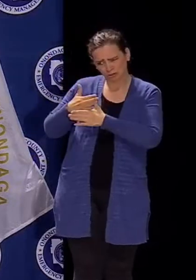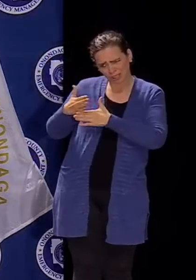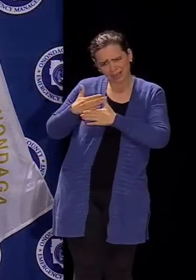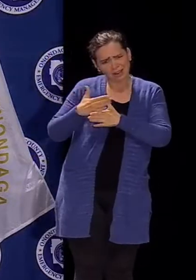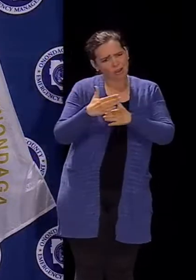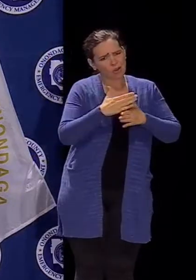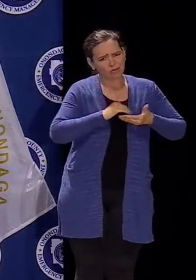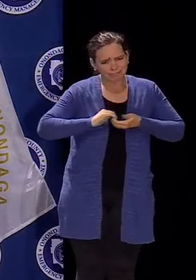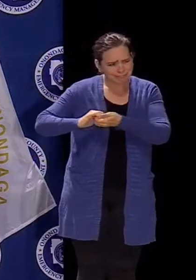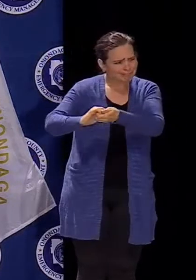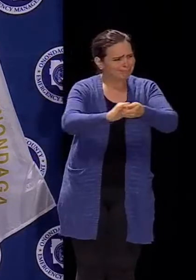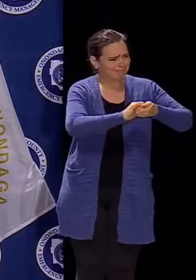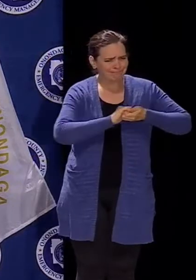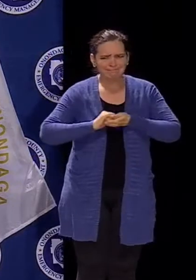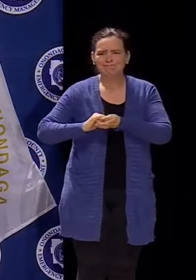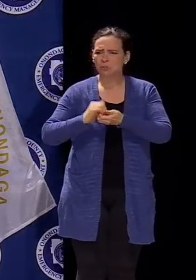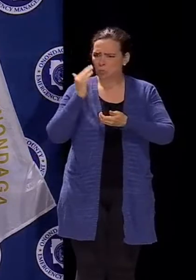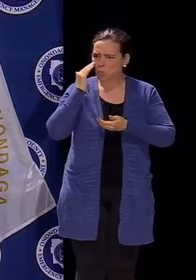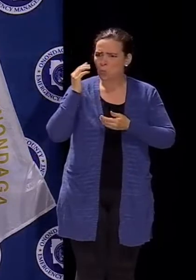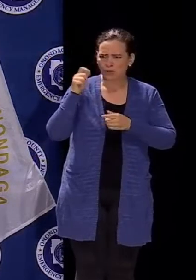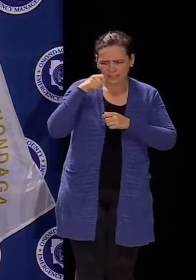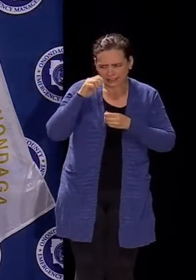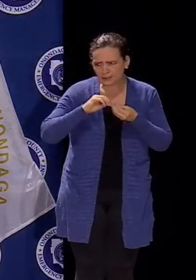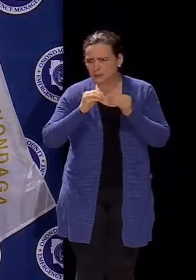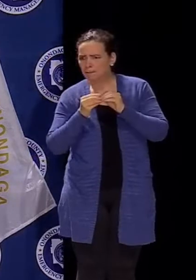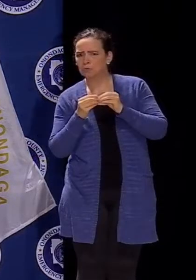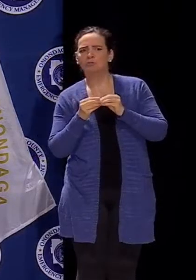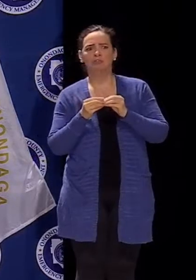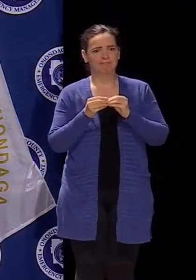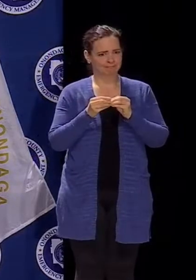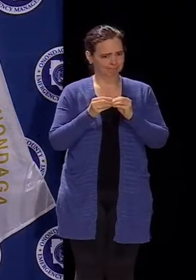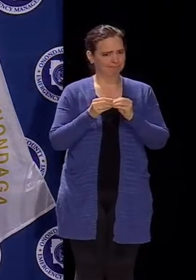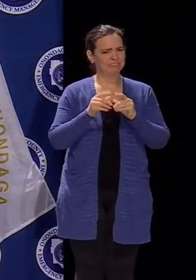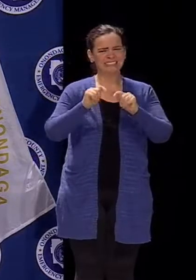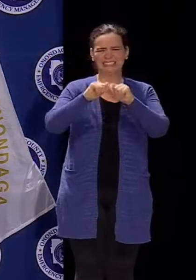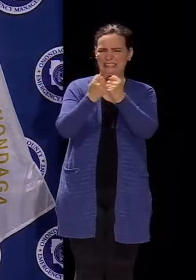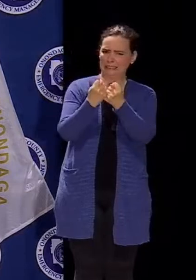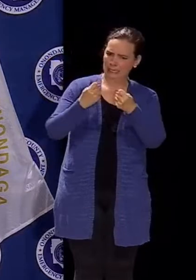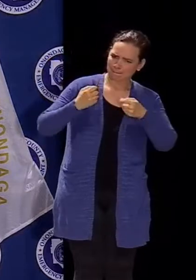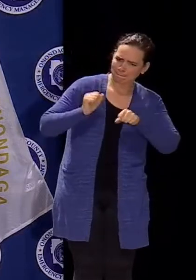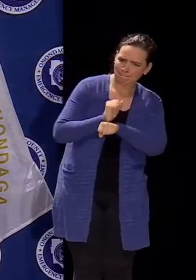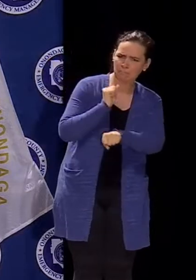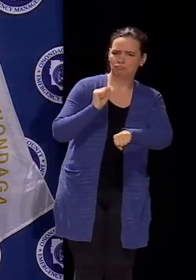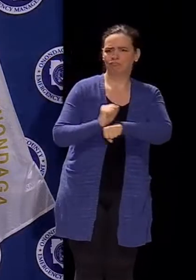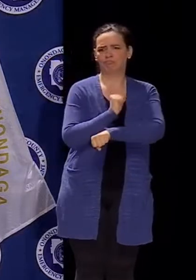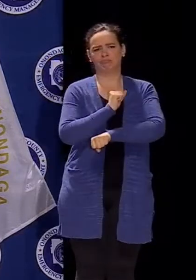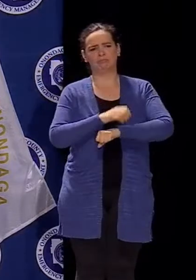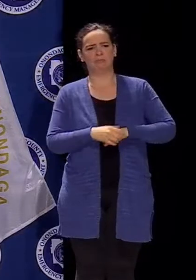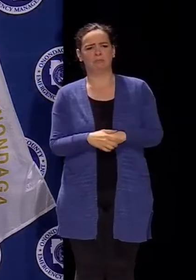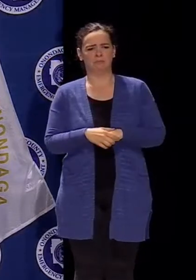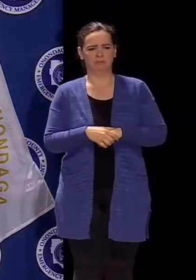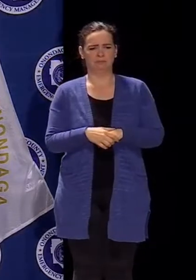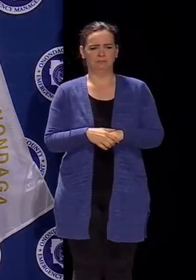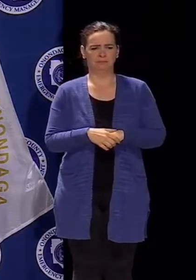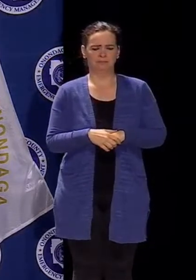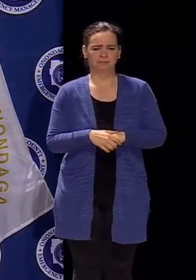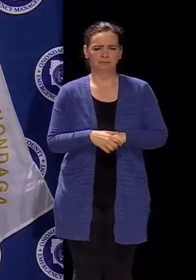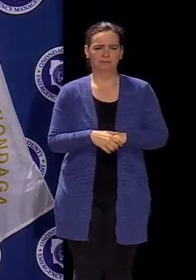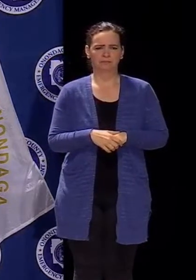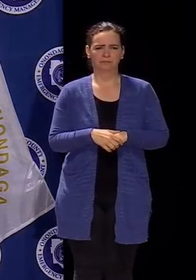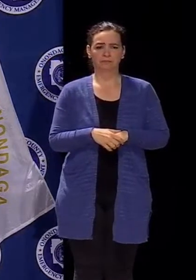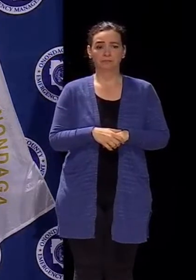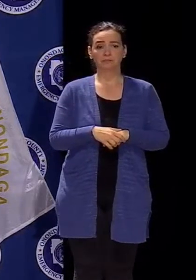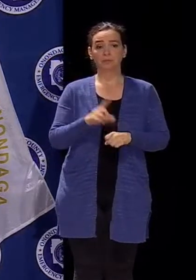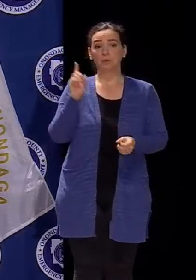in all of our regional counties, so we're a team. Daily average, 1,564 tests. When you